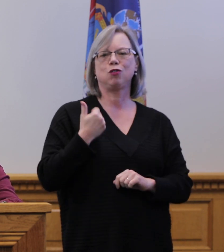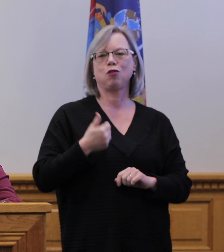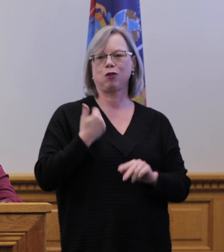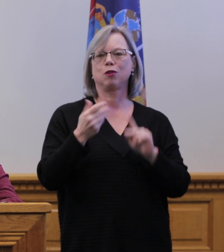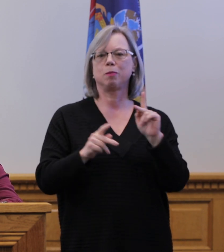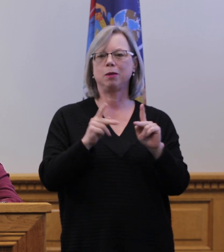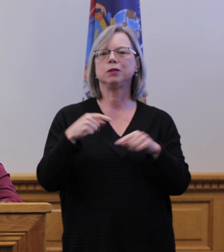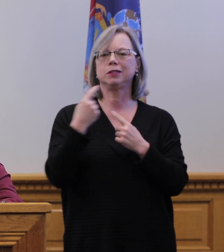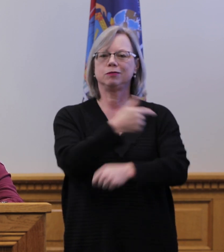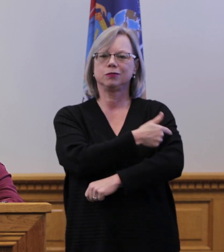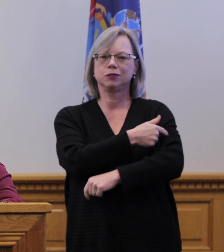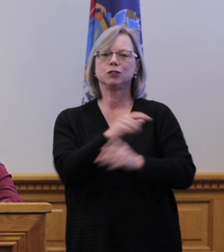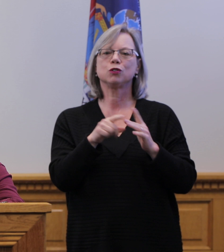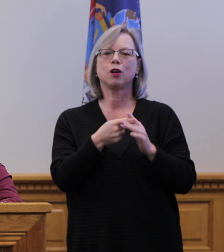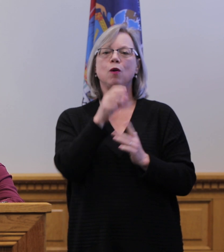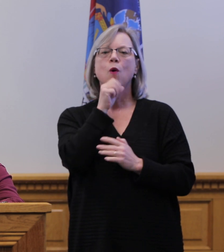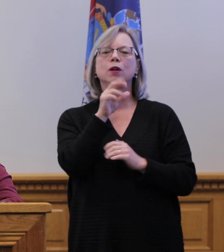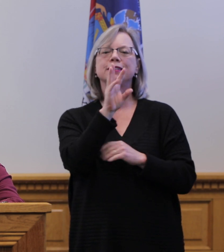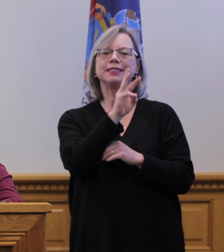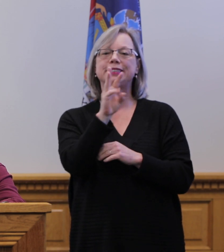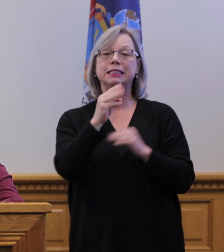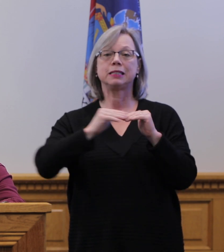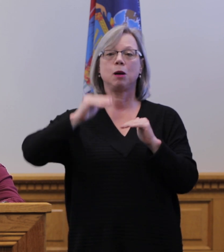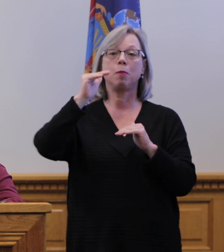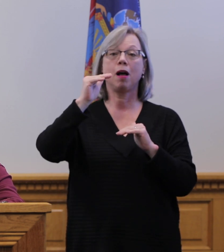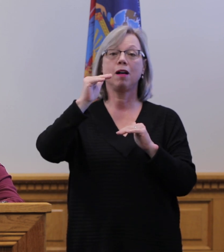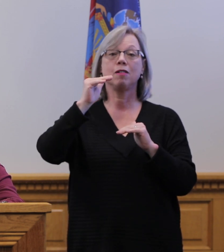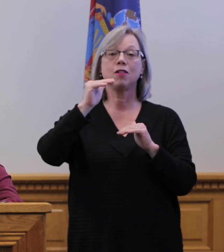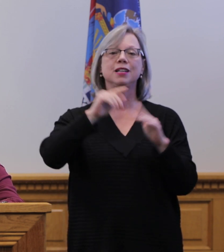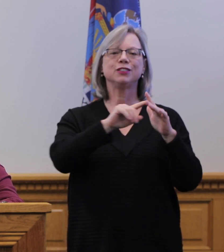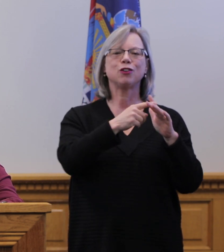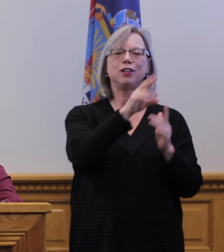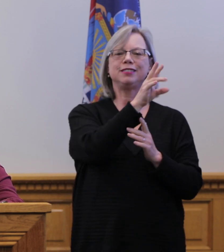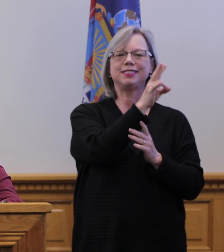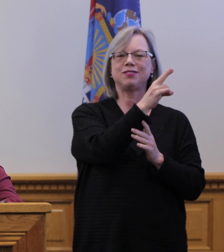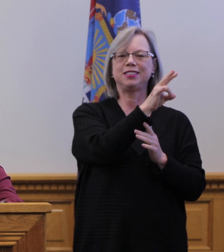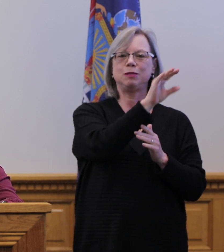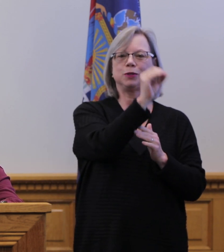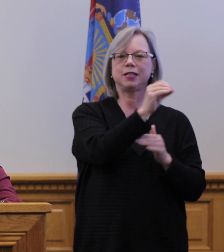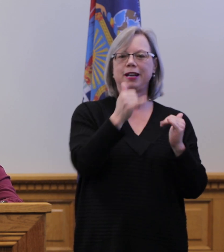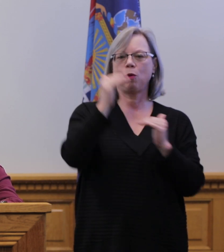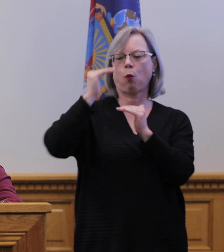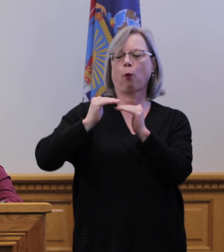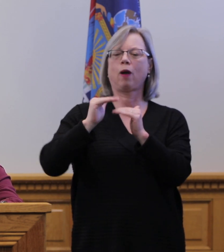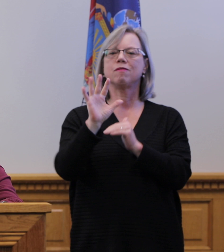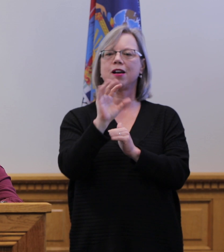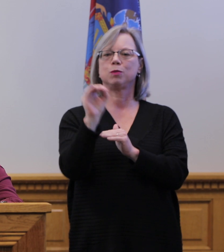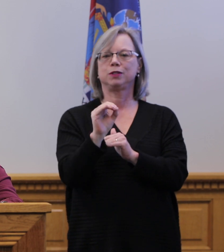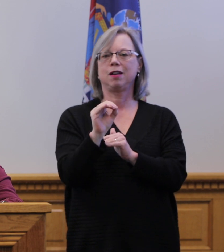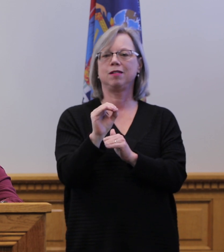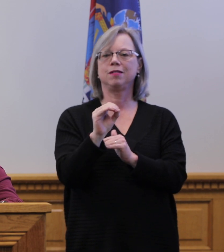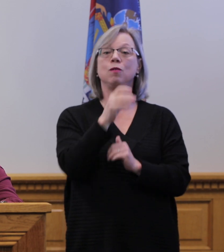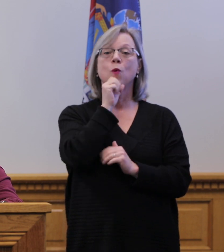started. The age 66 and above group went from 17% to 5%, while the 19